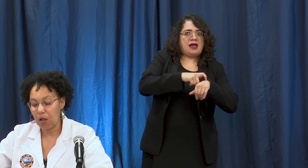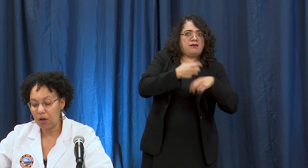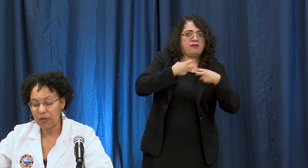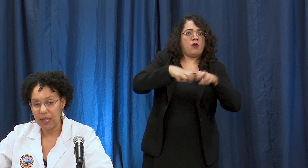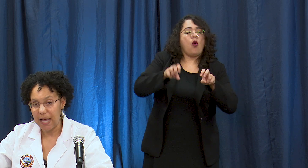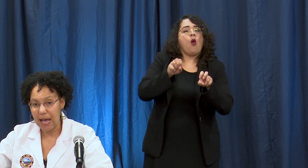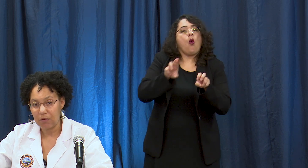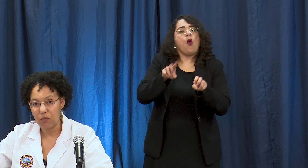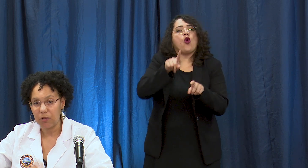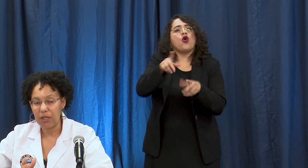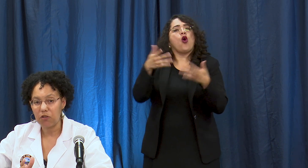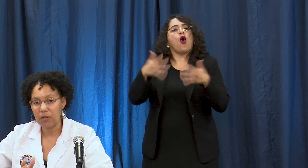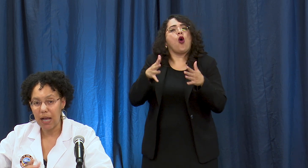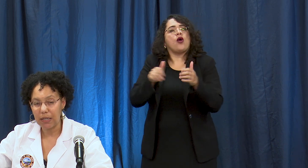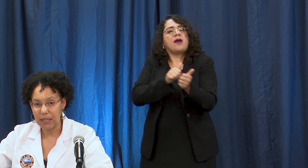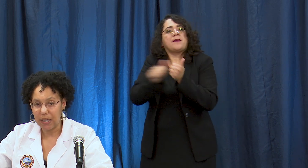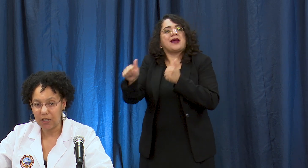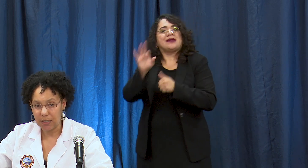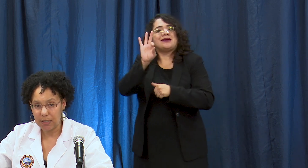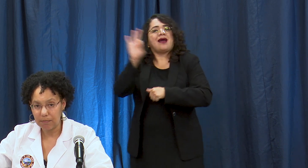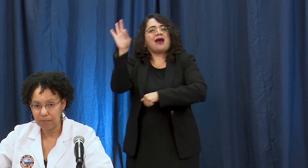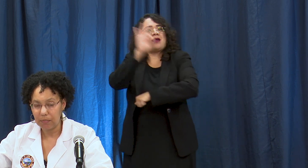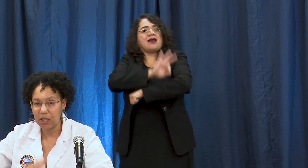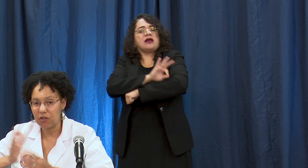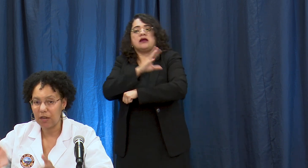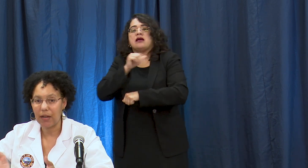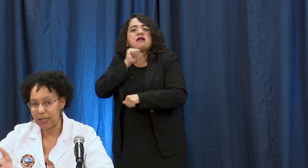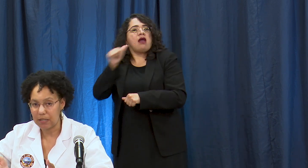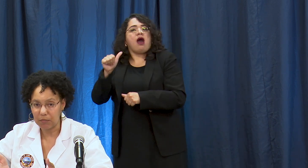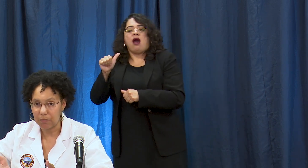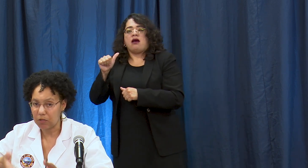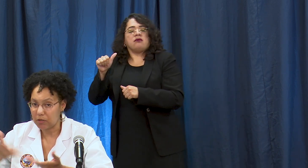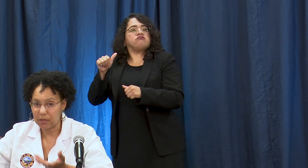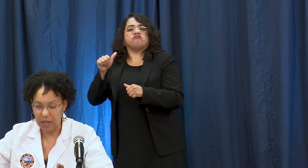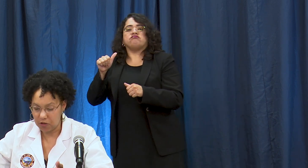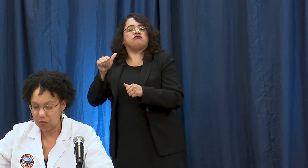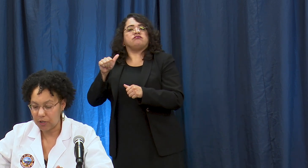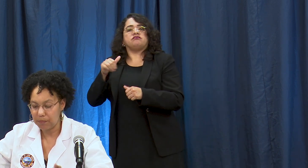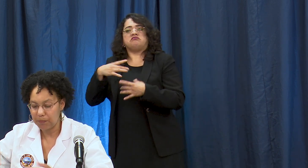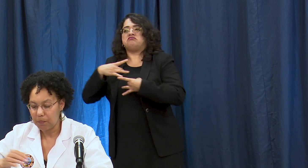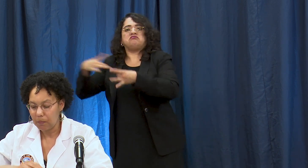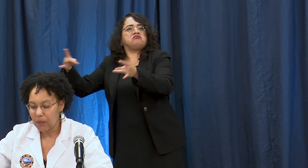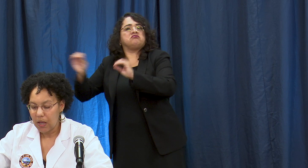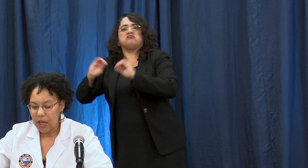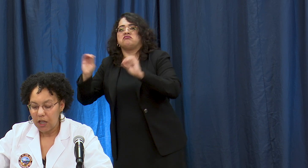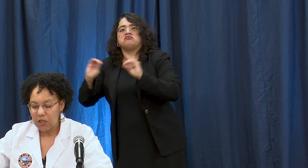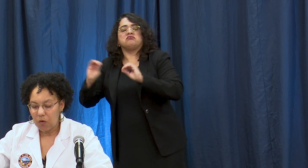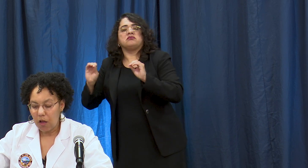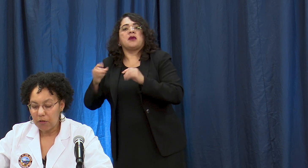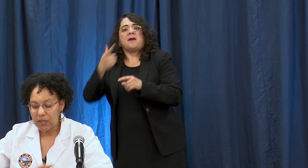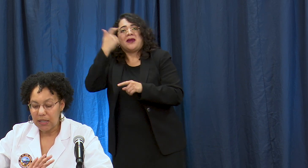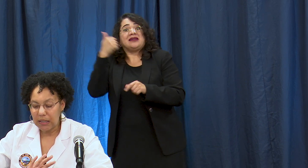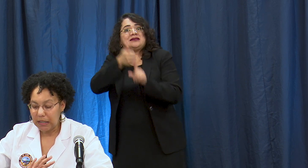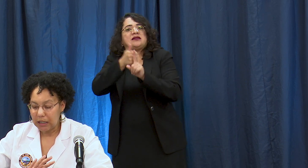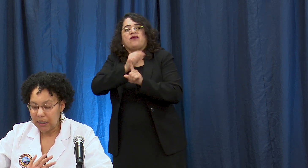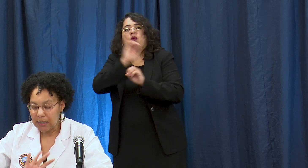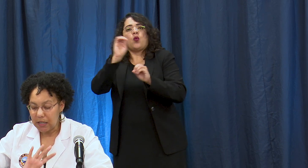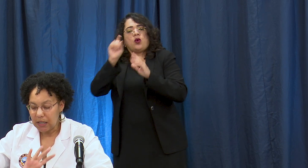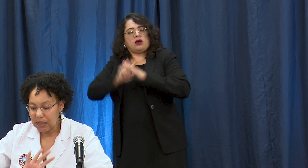it's been longer than that, which means you're not contagious because you never had symptoms, so we're just not sure. So although